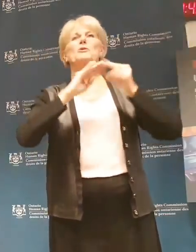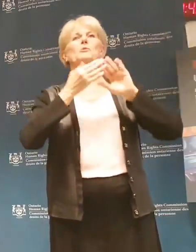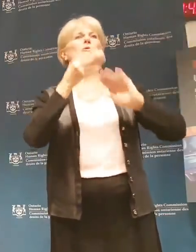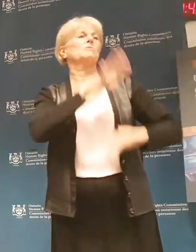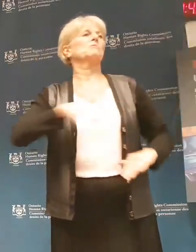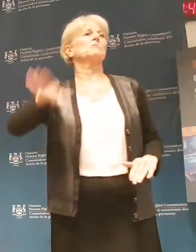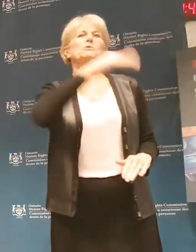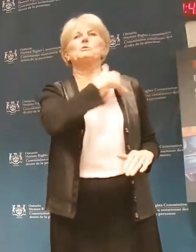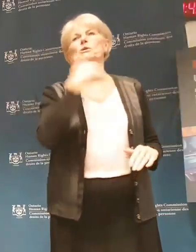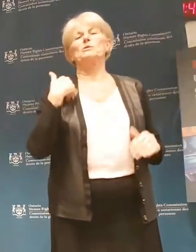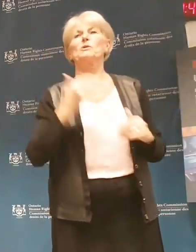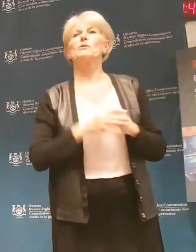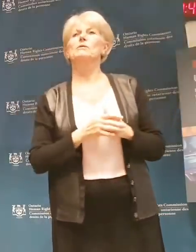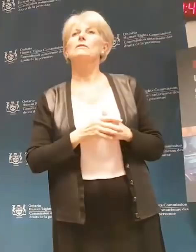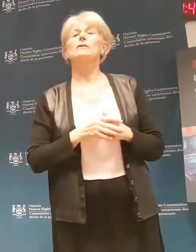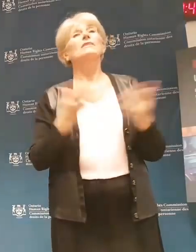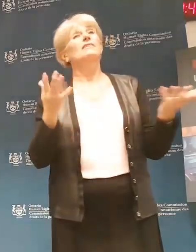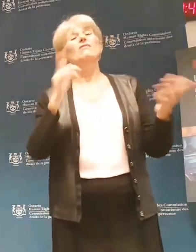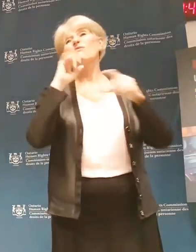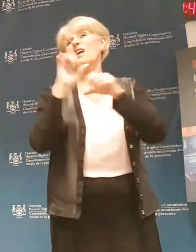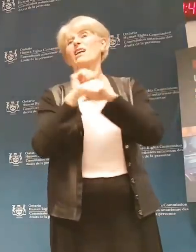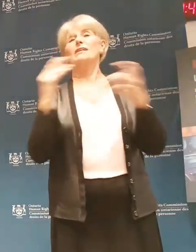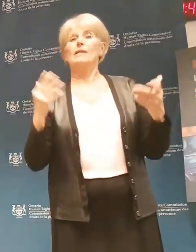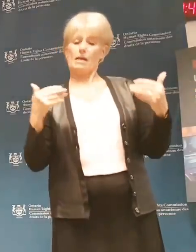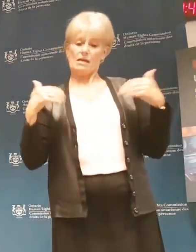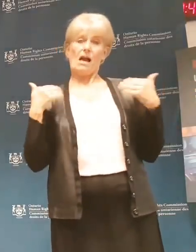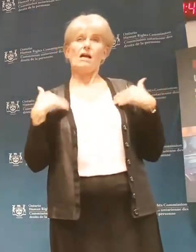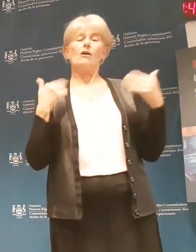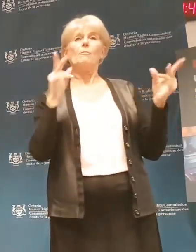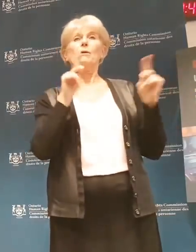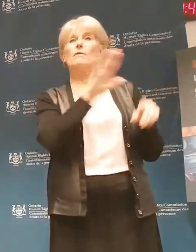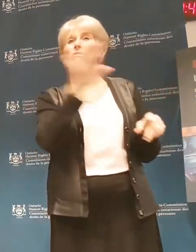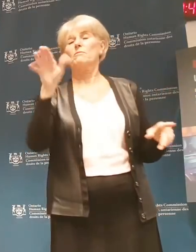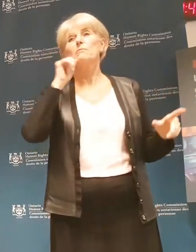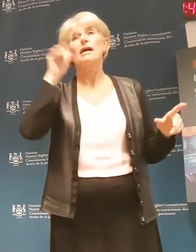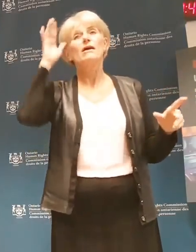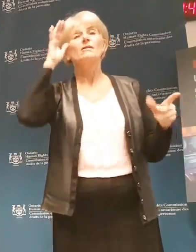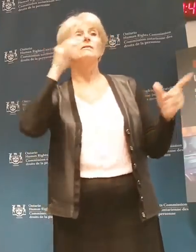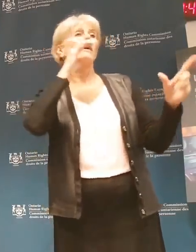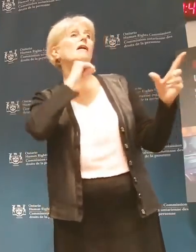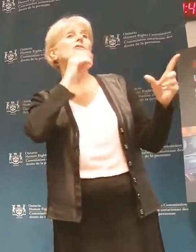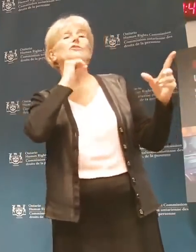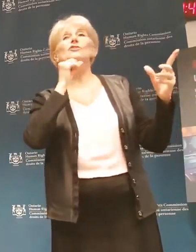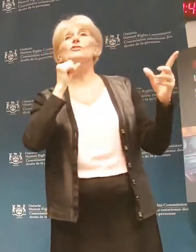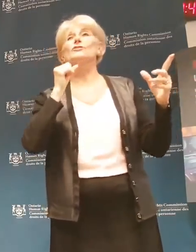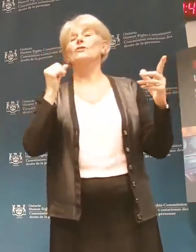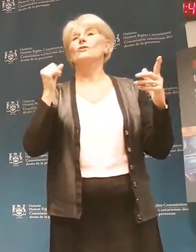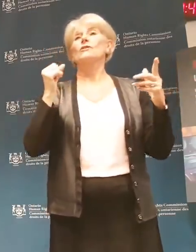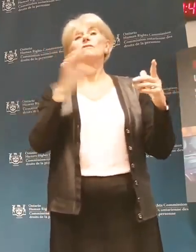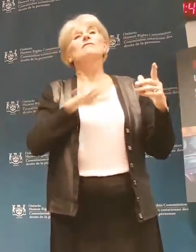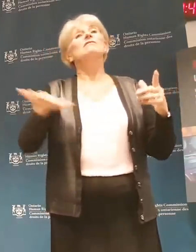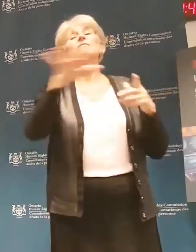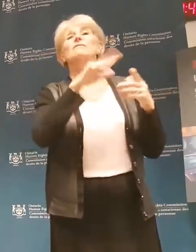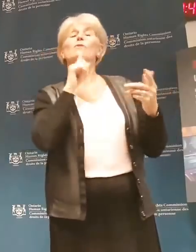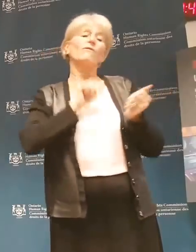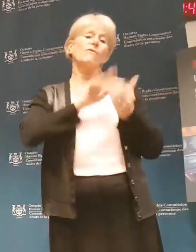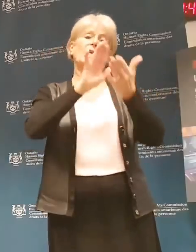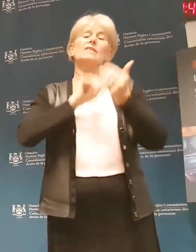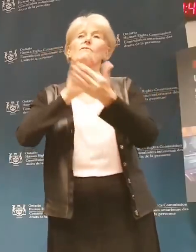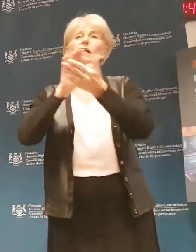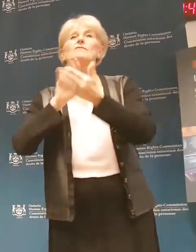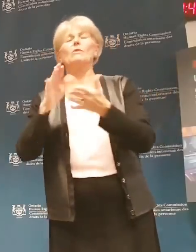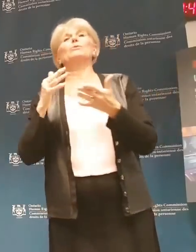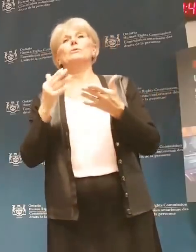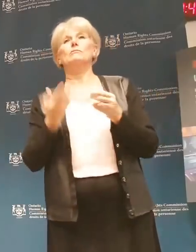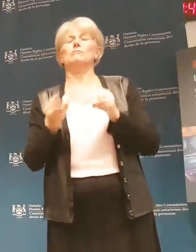Toronto, which comes with the reality that our young people, their parents, the elders, and residents face an increased amount of